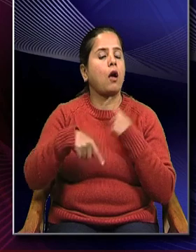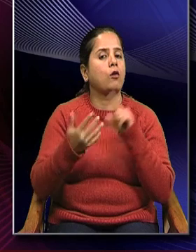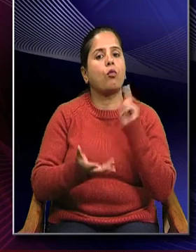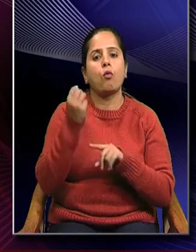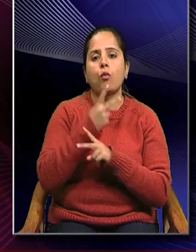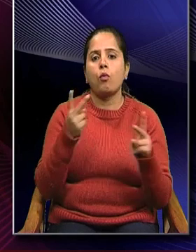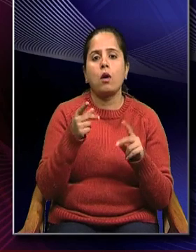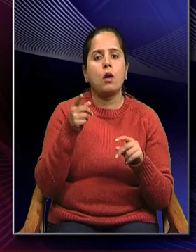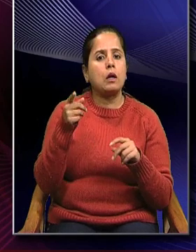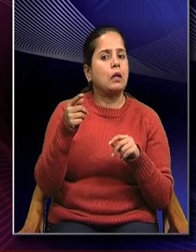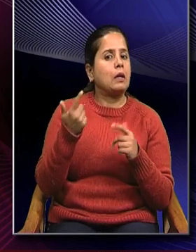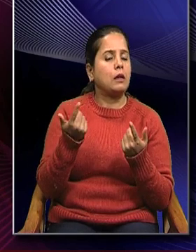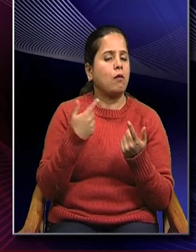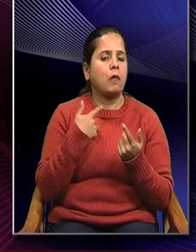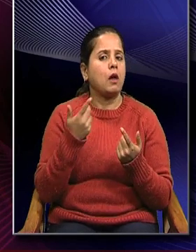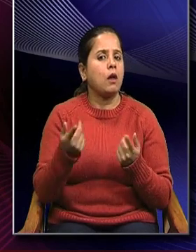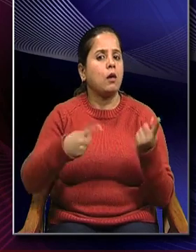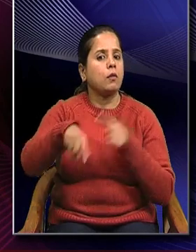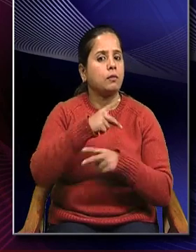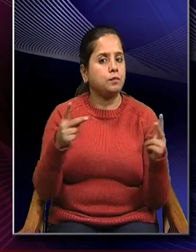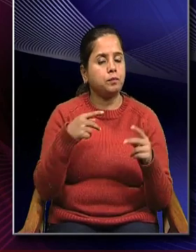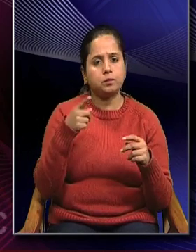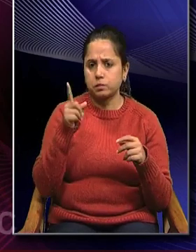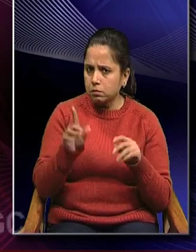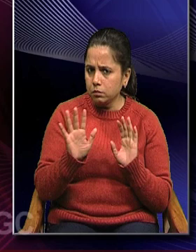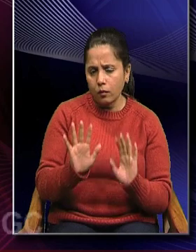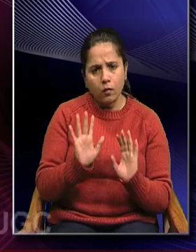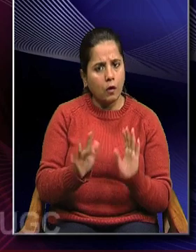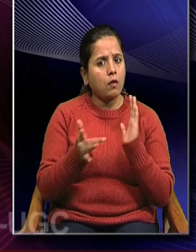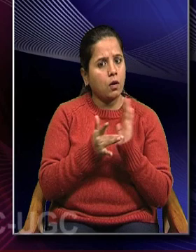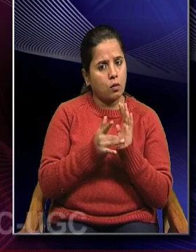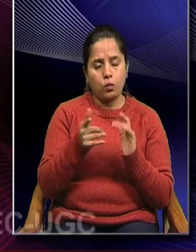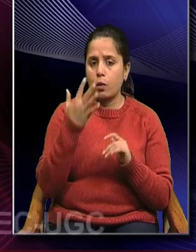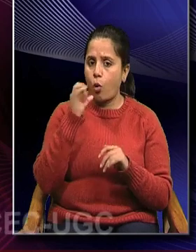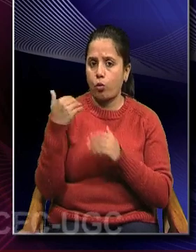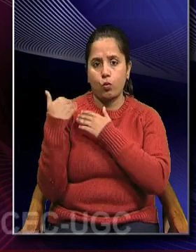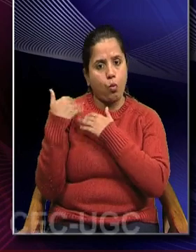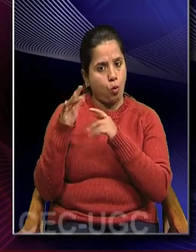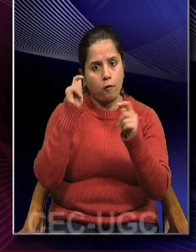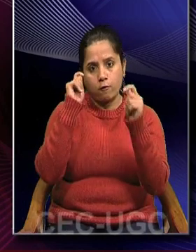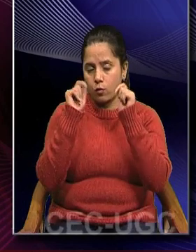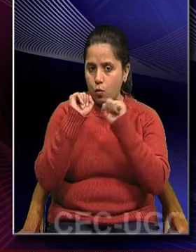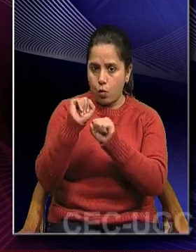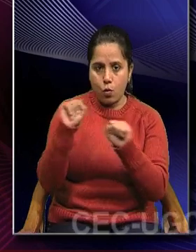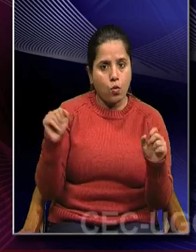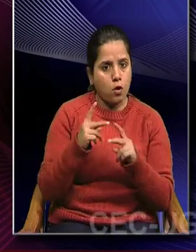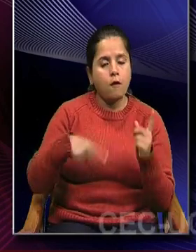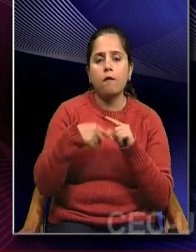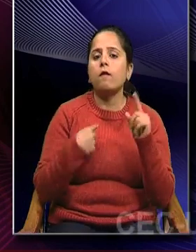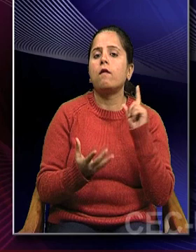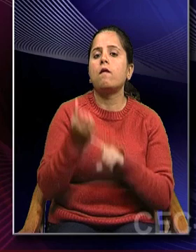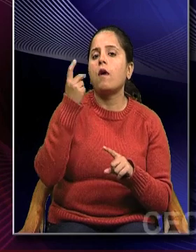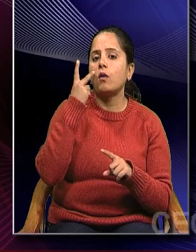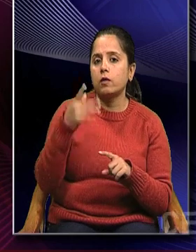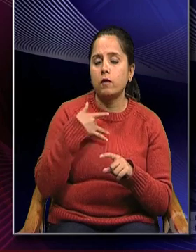they have not. So, in that sense, definitely technology played an important role, and we find that